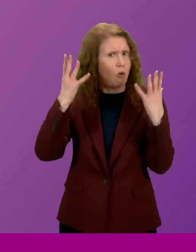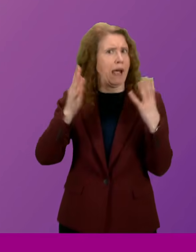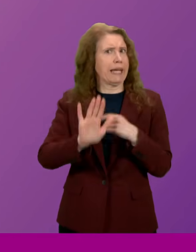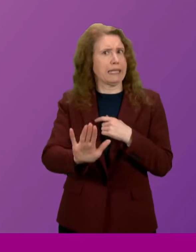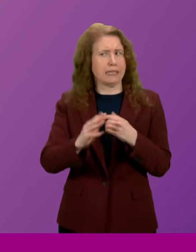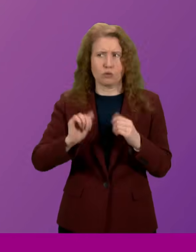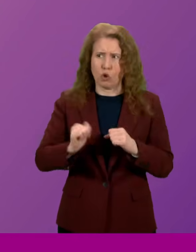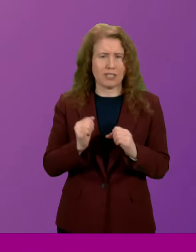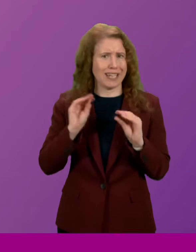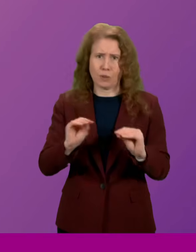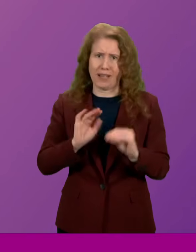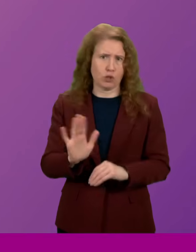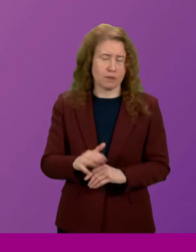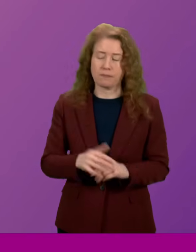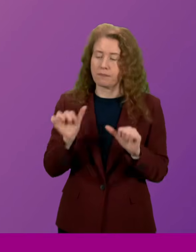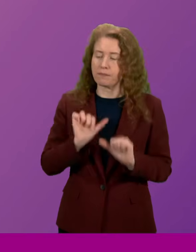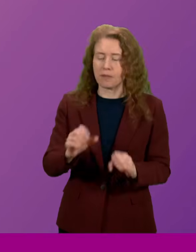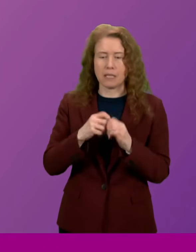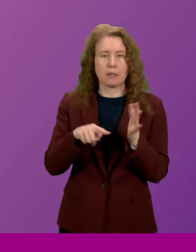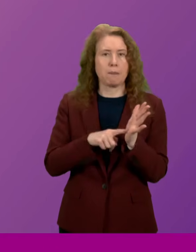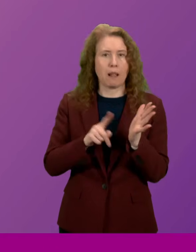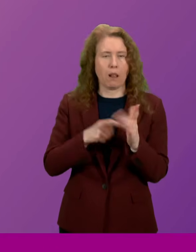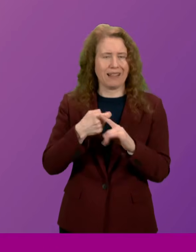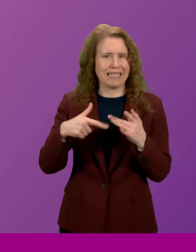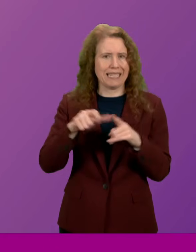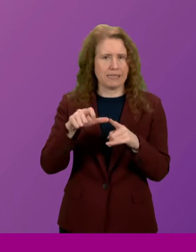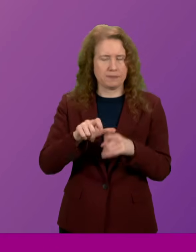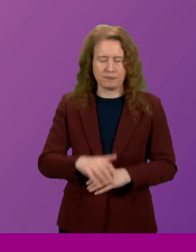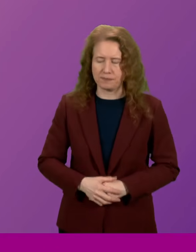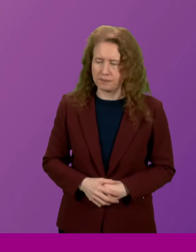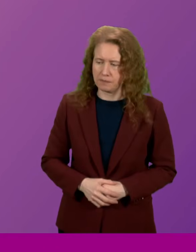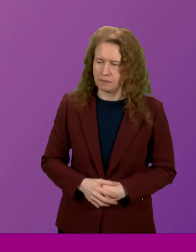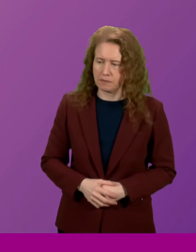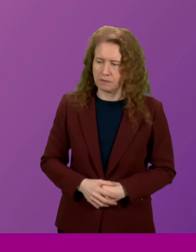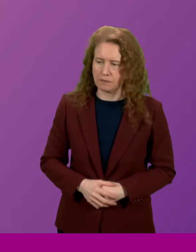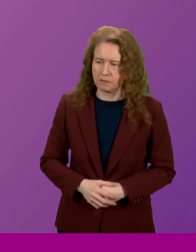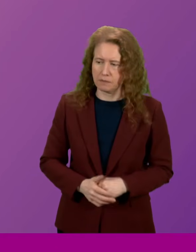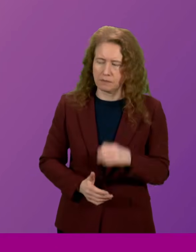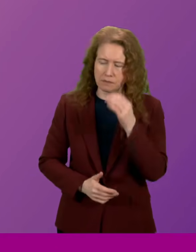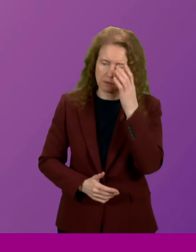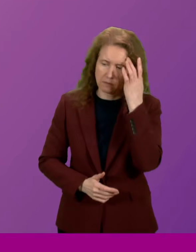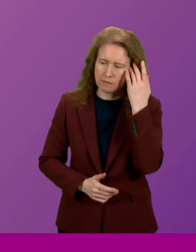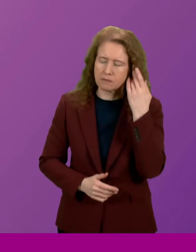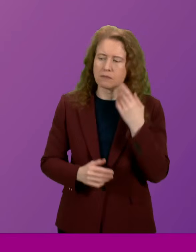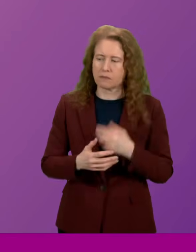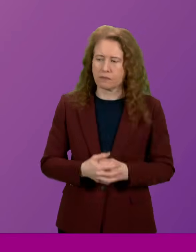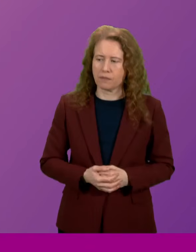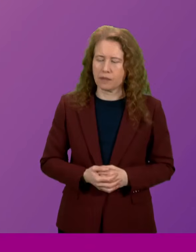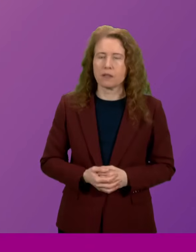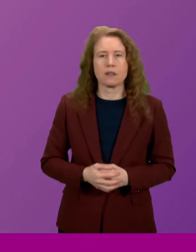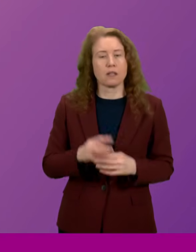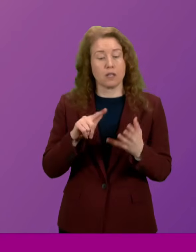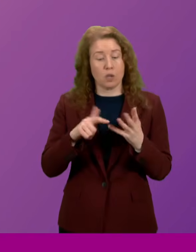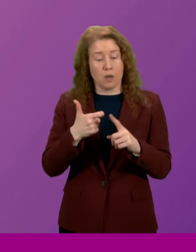within Scottish education. Bill Kidd. Thank you, Presiding Officer. With regards to the